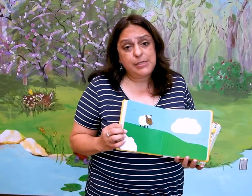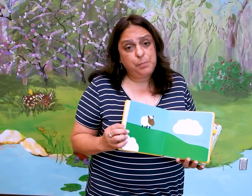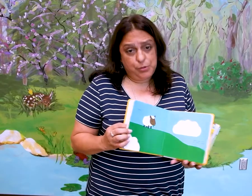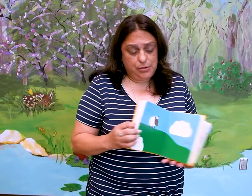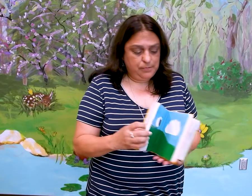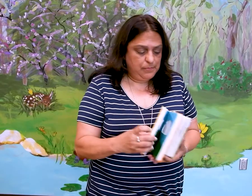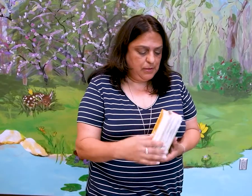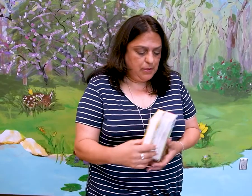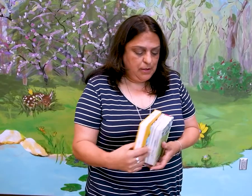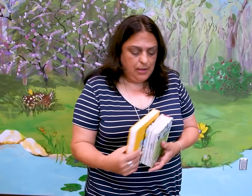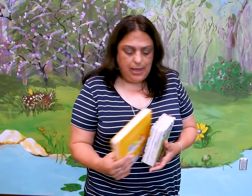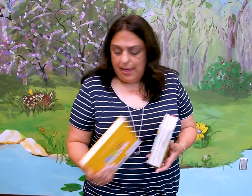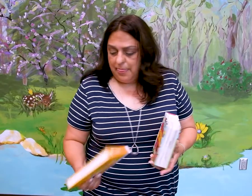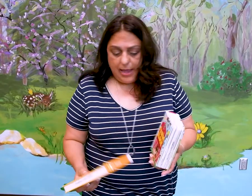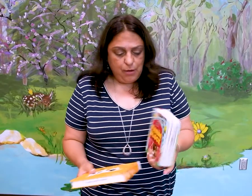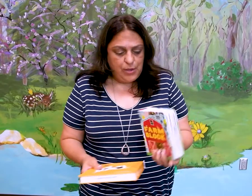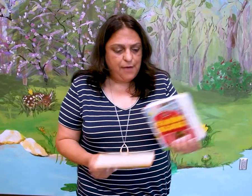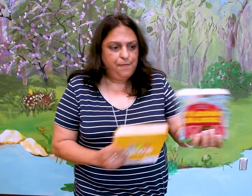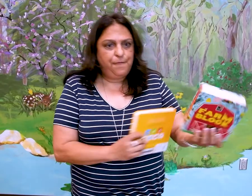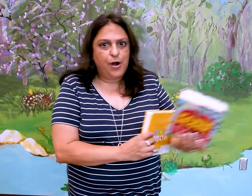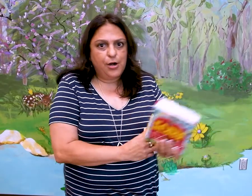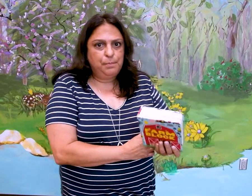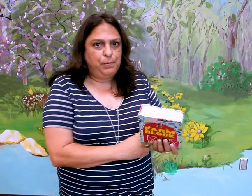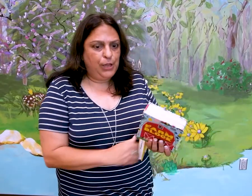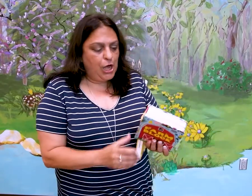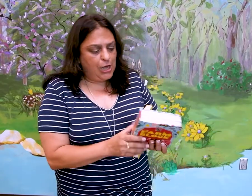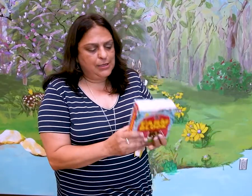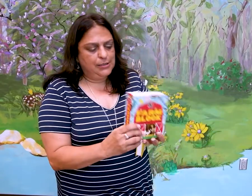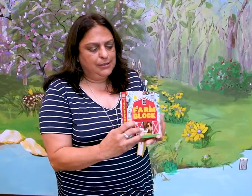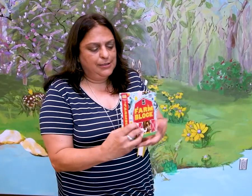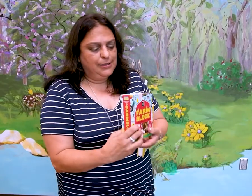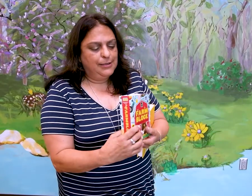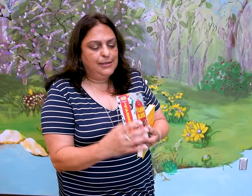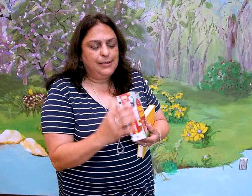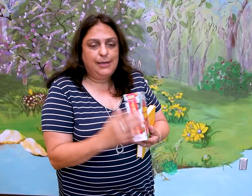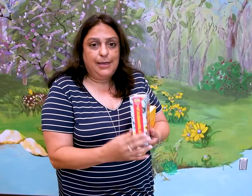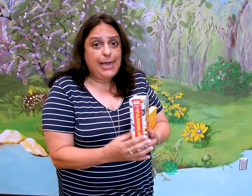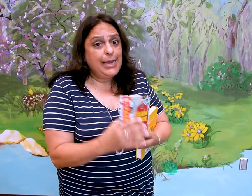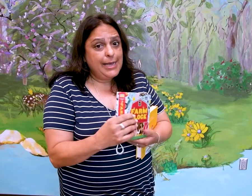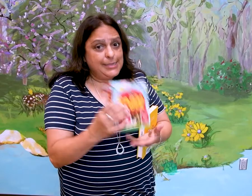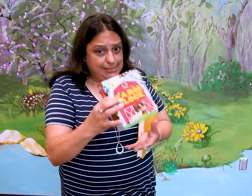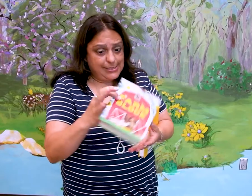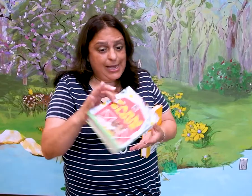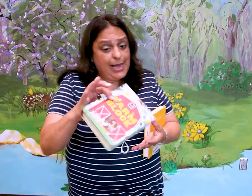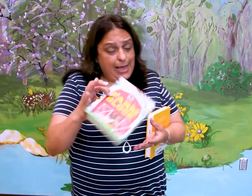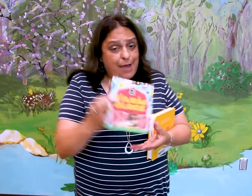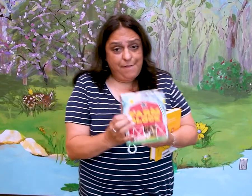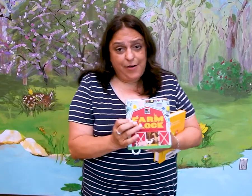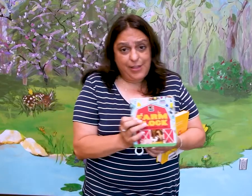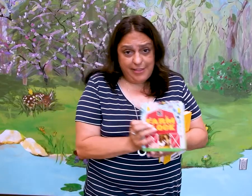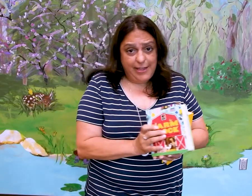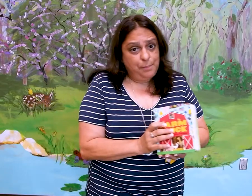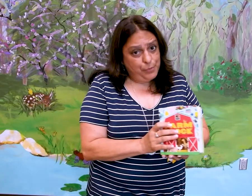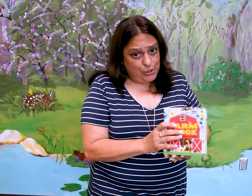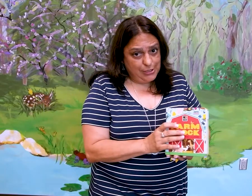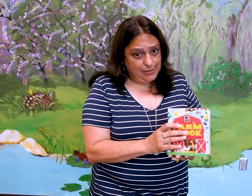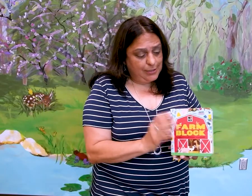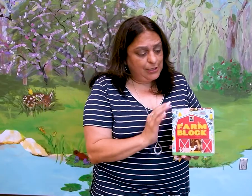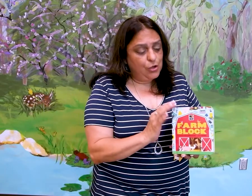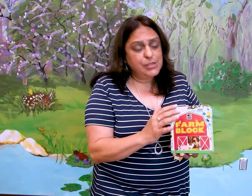book. And then we have Farm Block. It is a very thick book. It talks